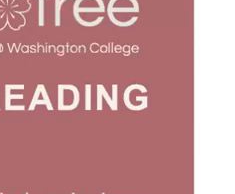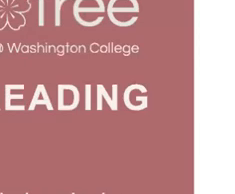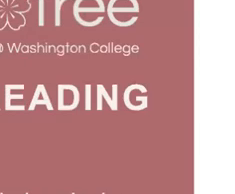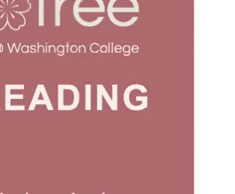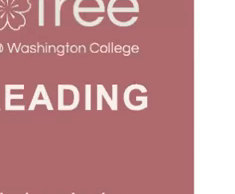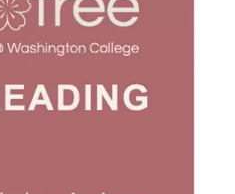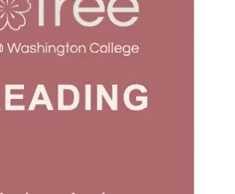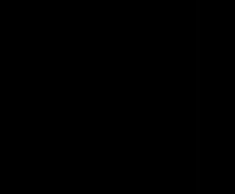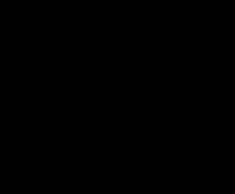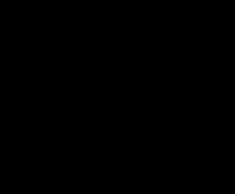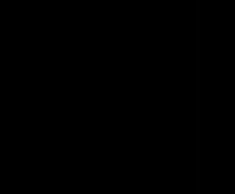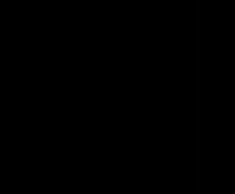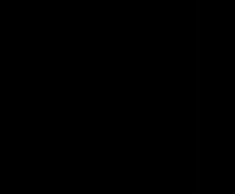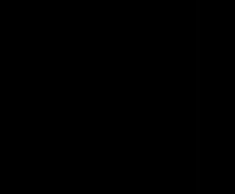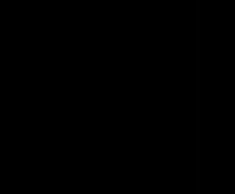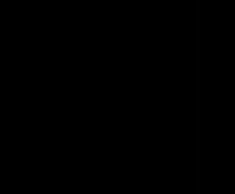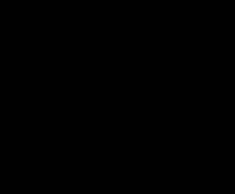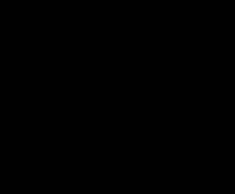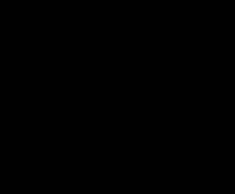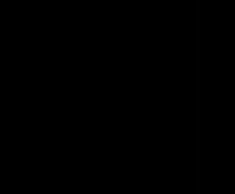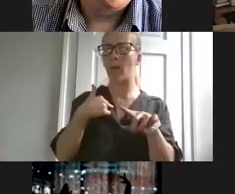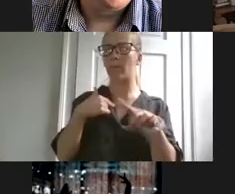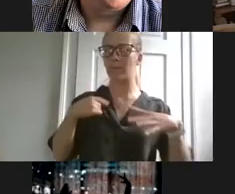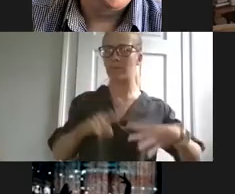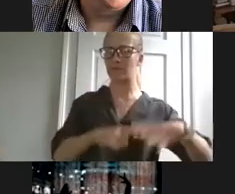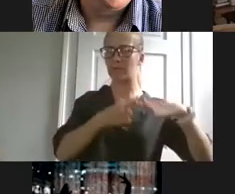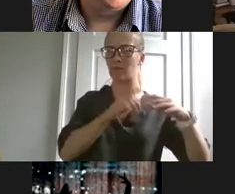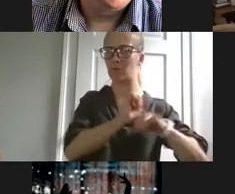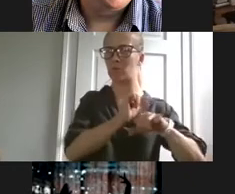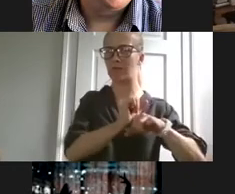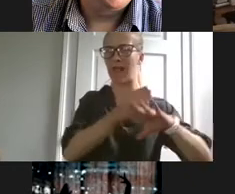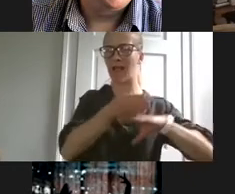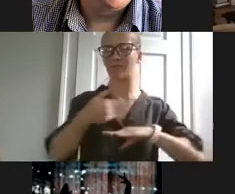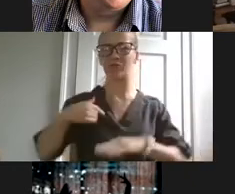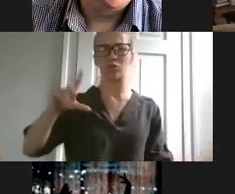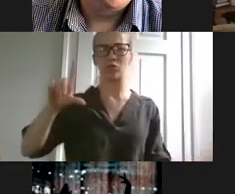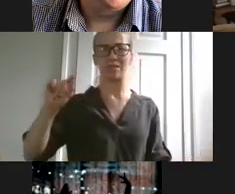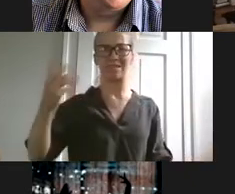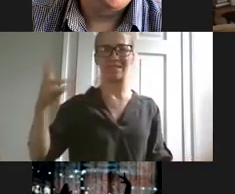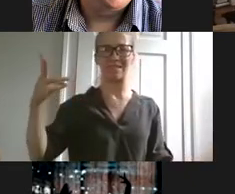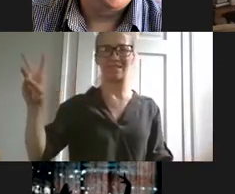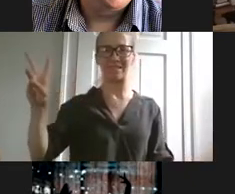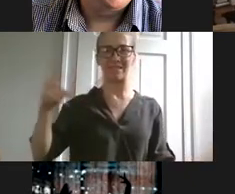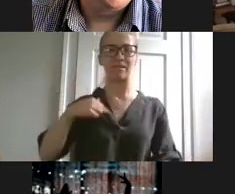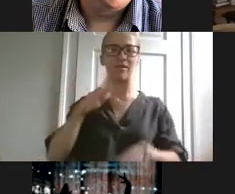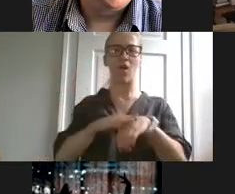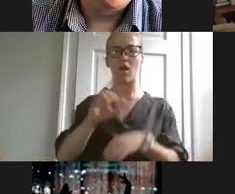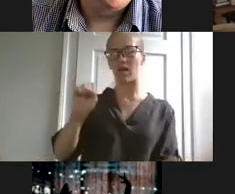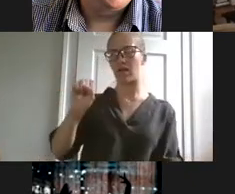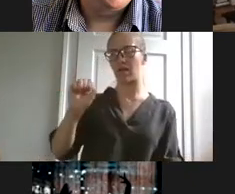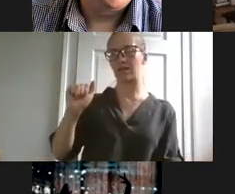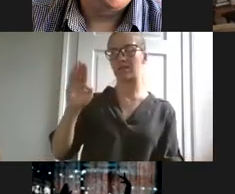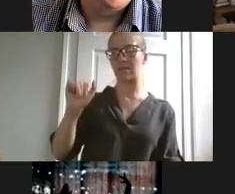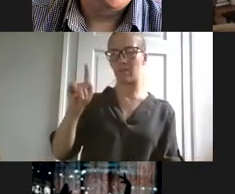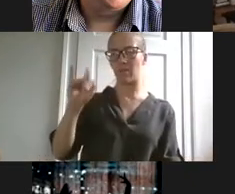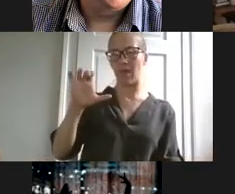wait a minute, I didn't start working there till 20. No, 2016. It was 2016. Then I was on sabbatical, I bet. Yes. No, I don't remember you